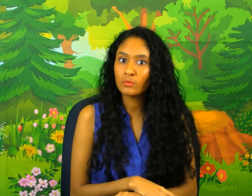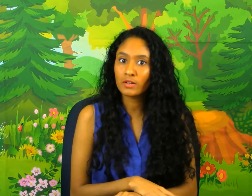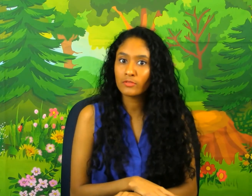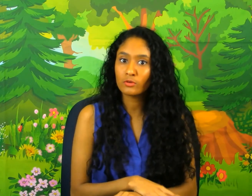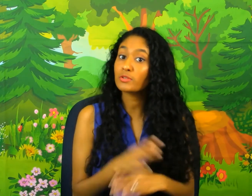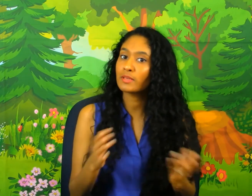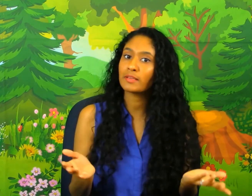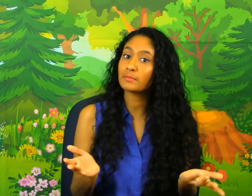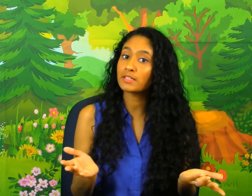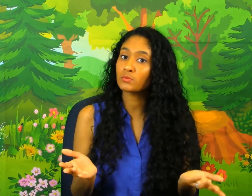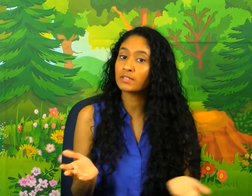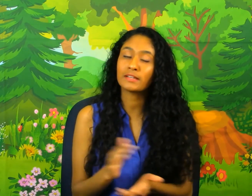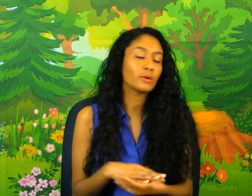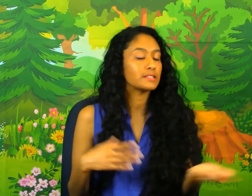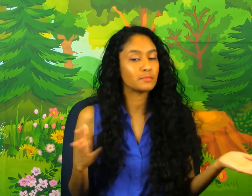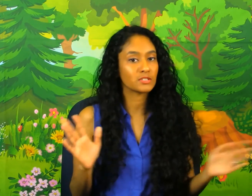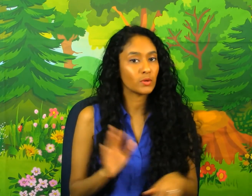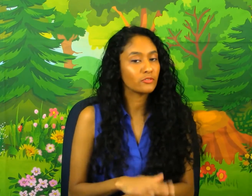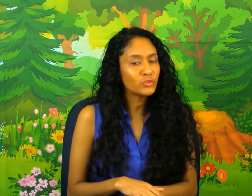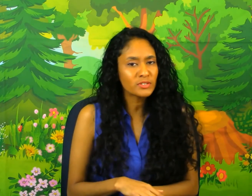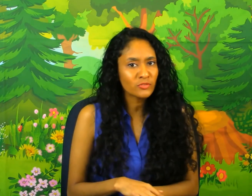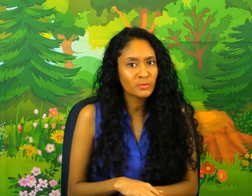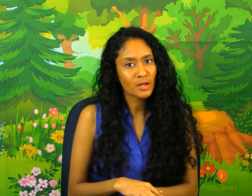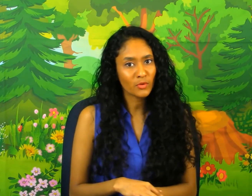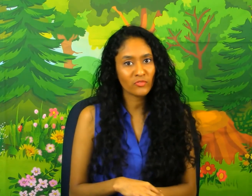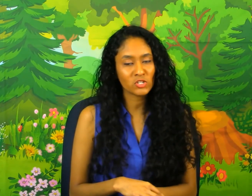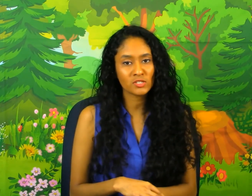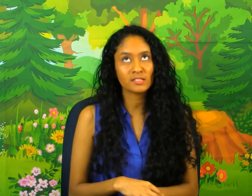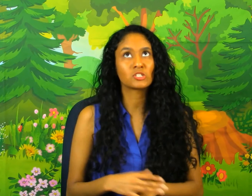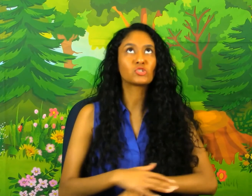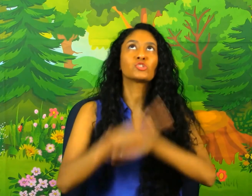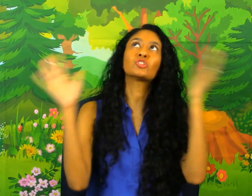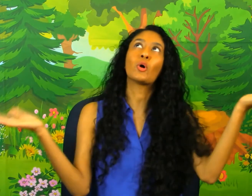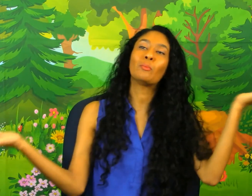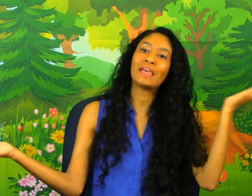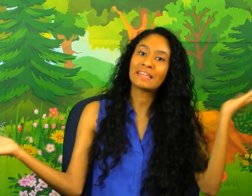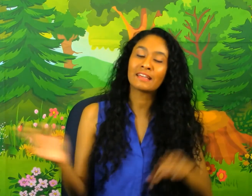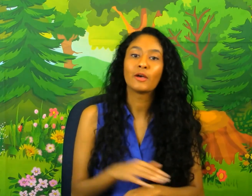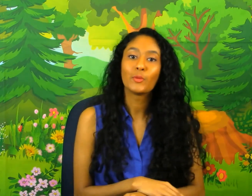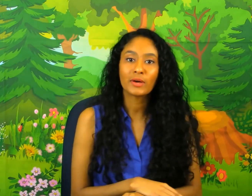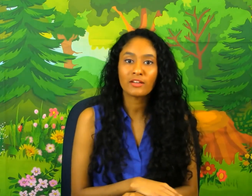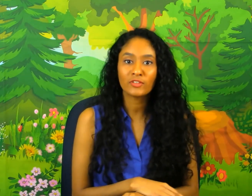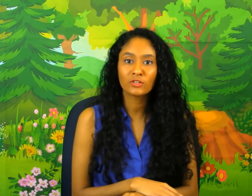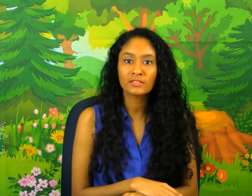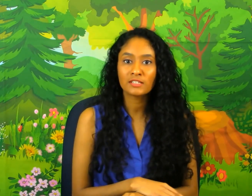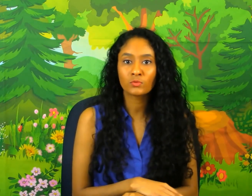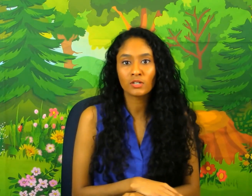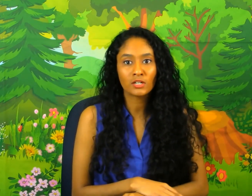of those, or maybe I missed one. I know I did miss quite a few different professions because there's so many, but I figured these were good